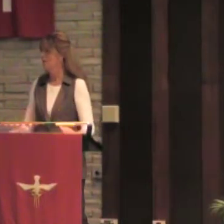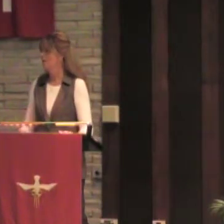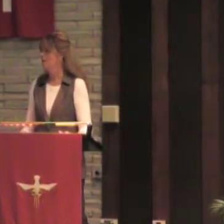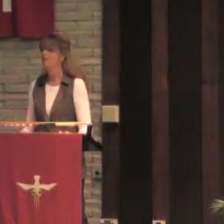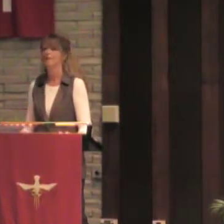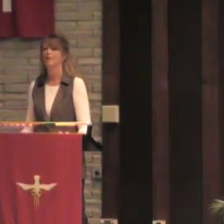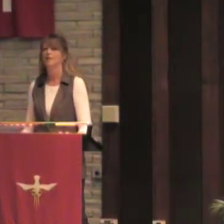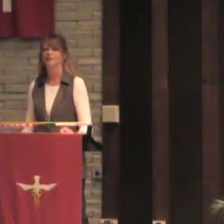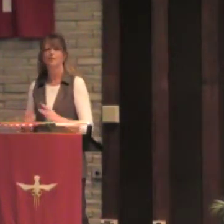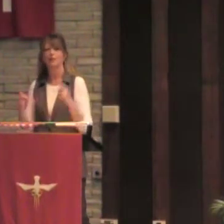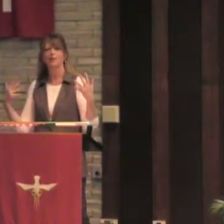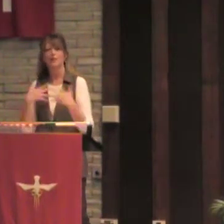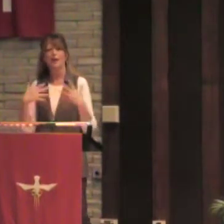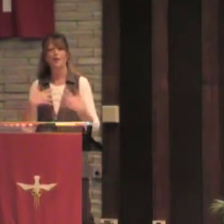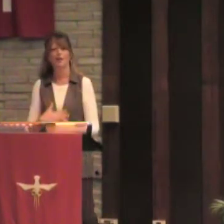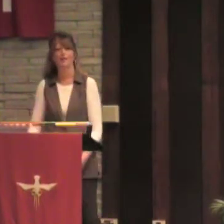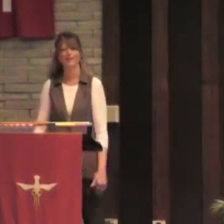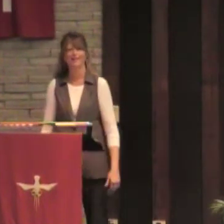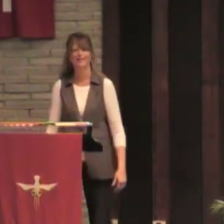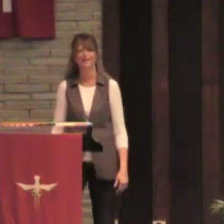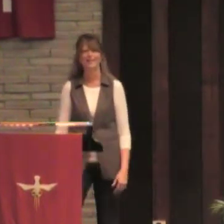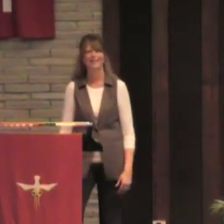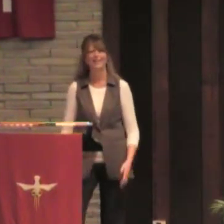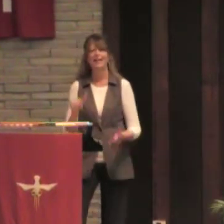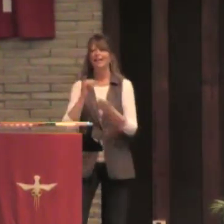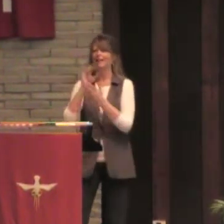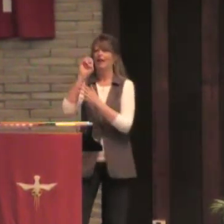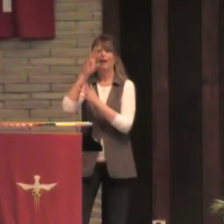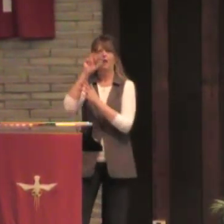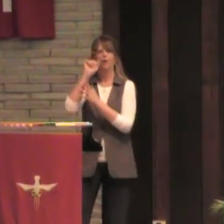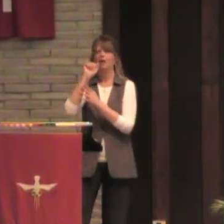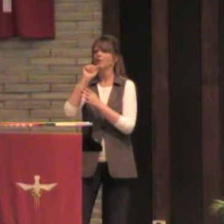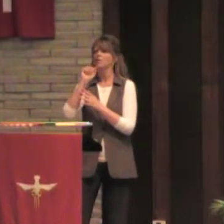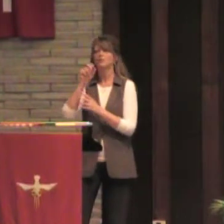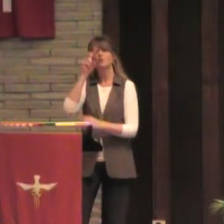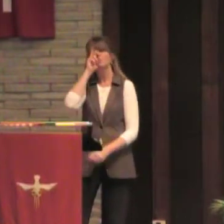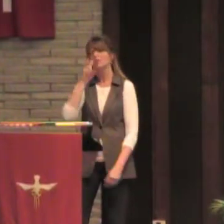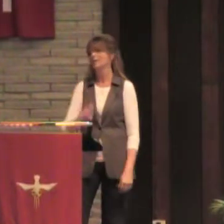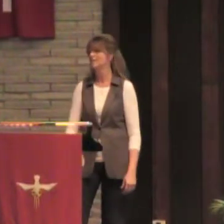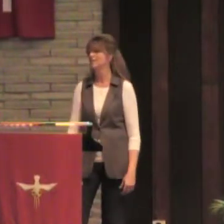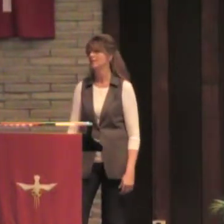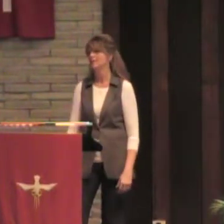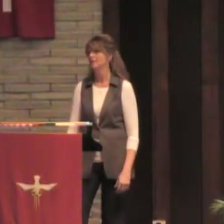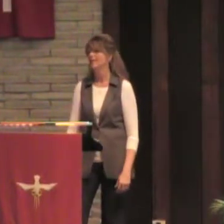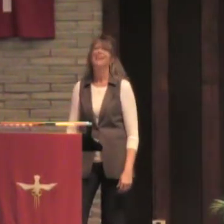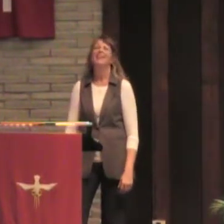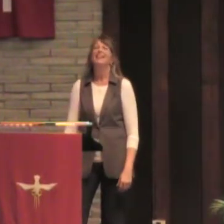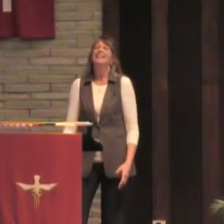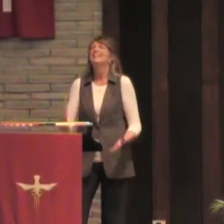same rules on us as children. And it was kind of scary, actually. You know, that era was so